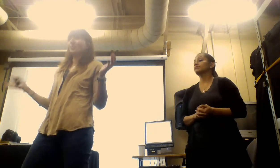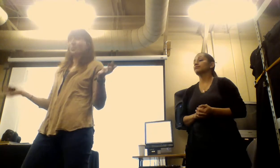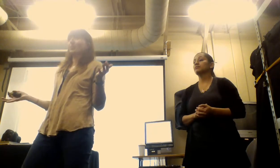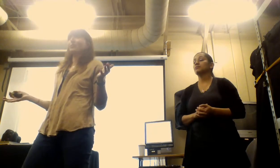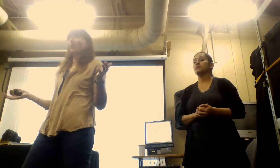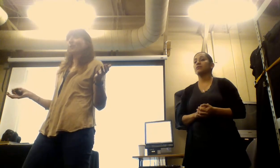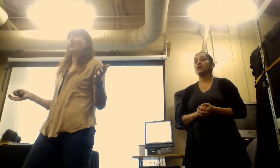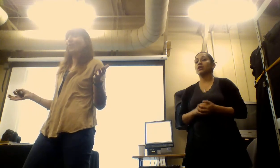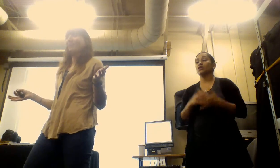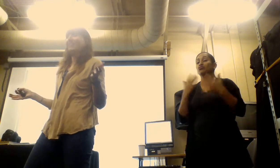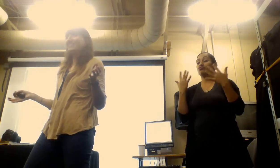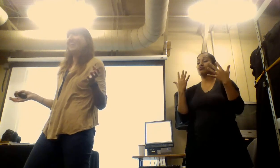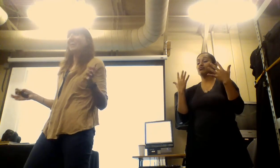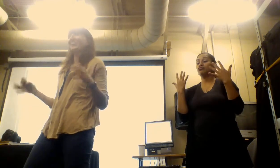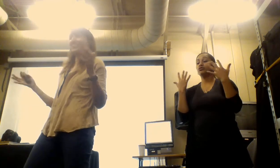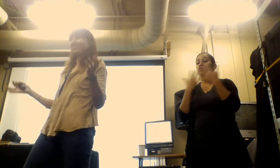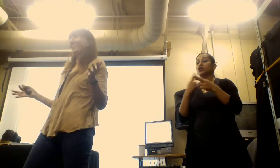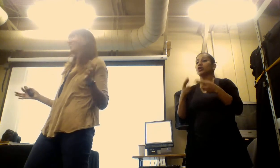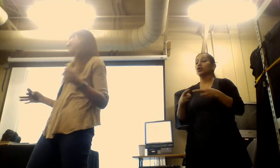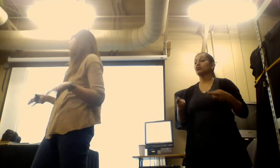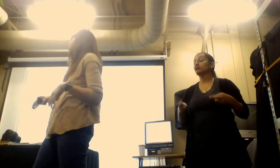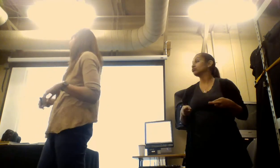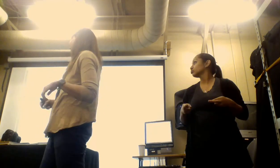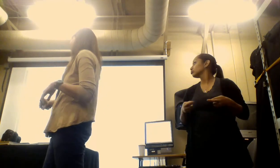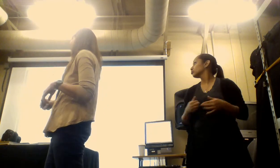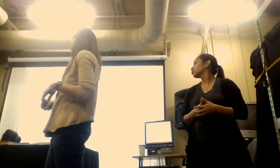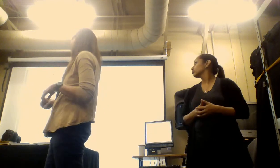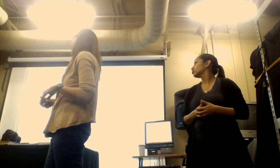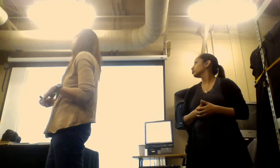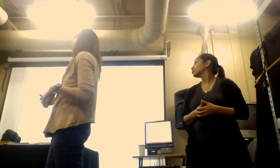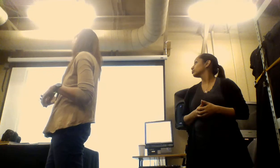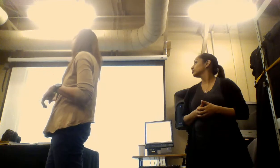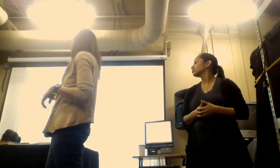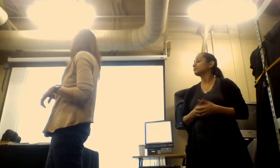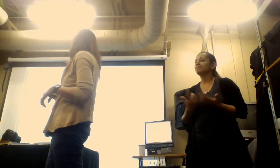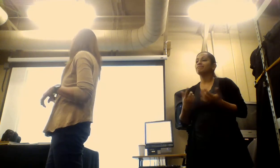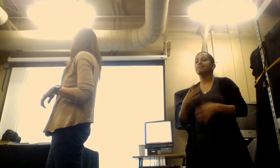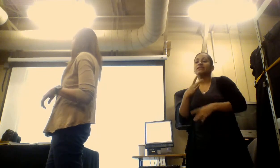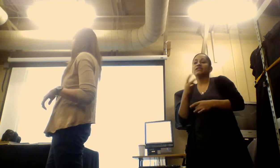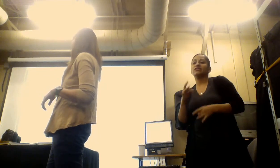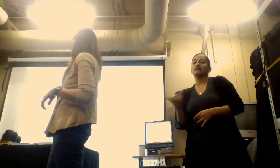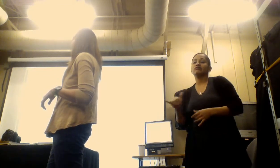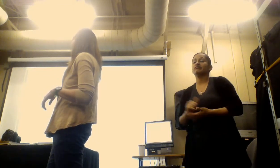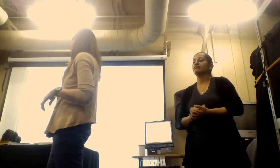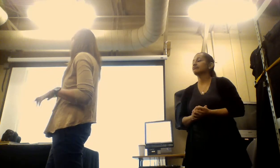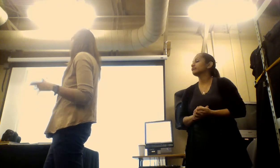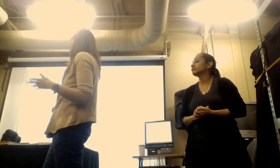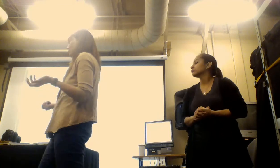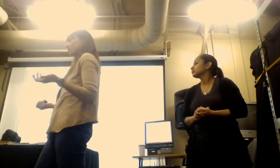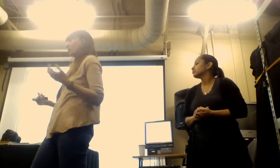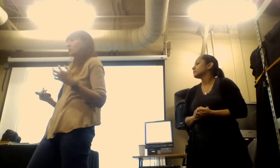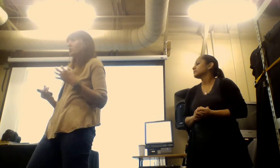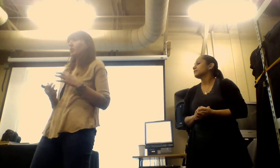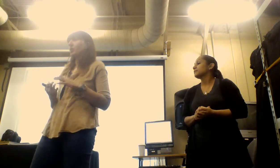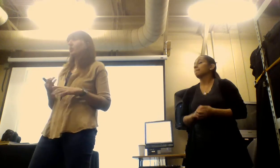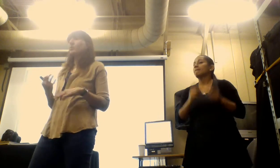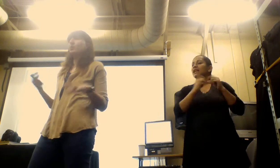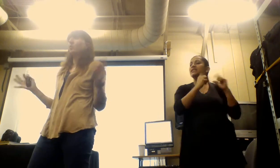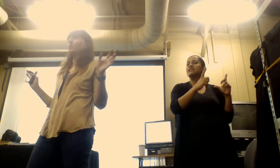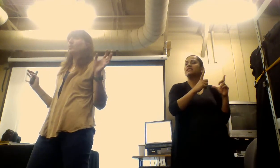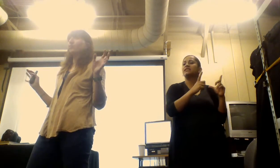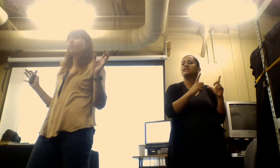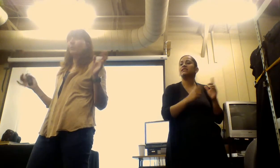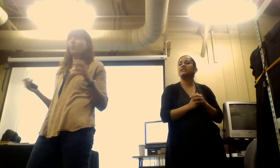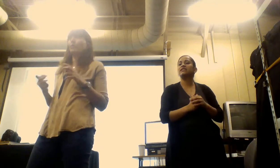Darkroom. There's still a darkroom co-op in town if that's something that you're interested in. And then slideshows are fun too. There's